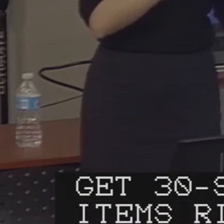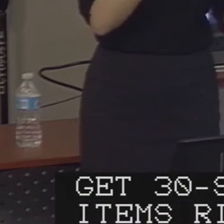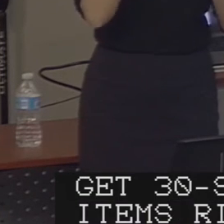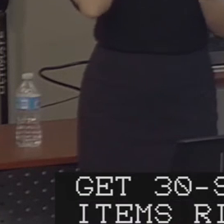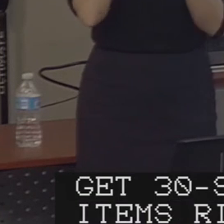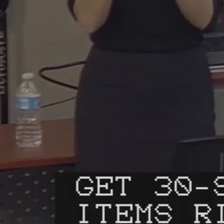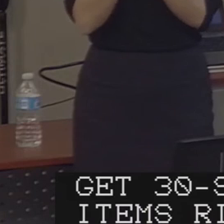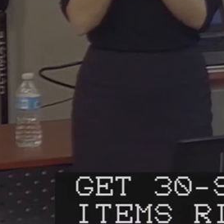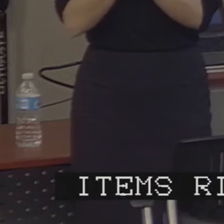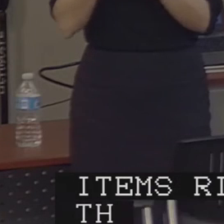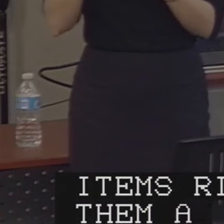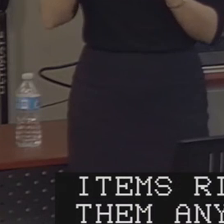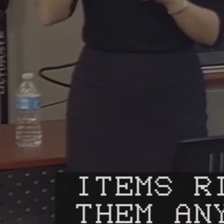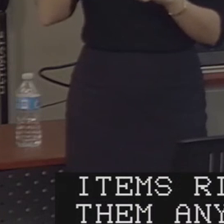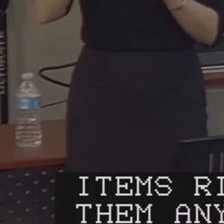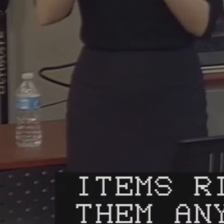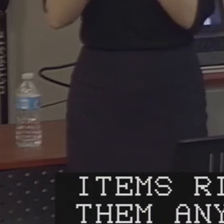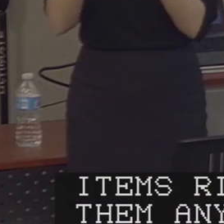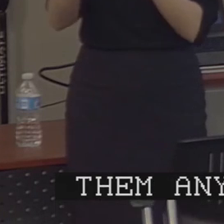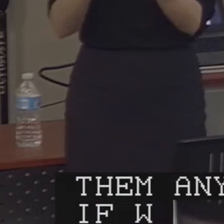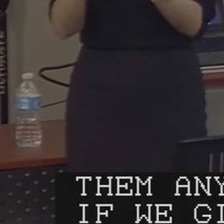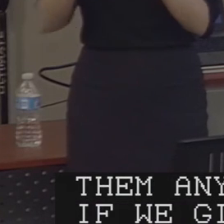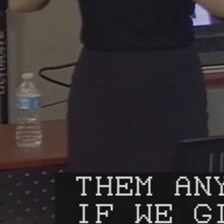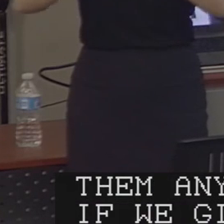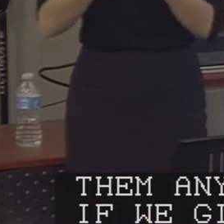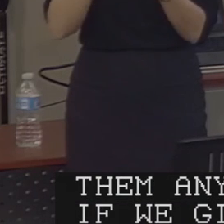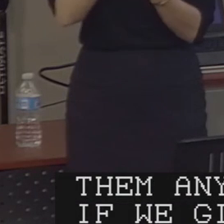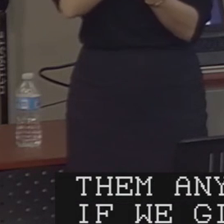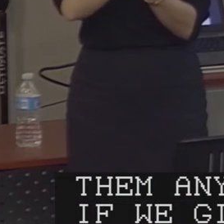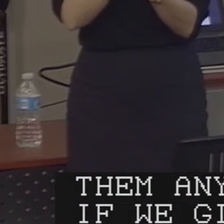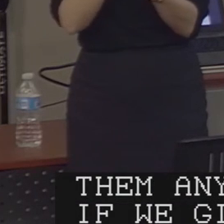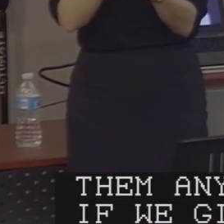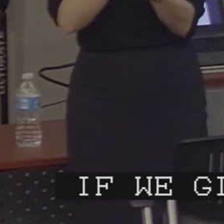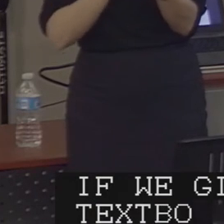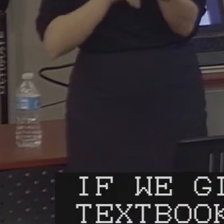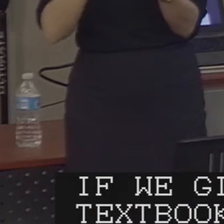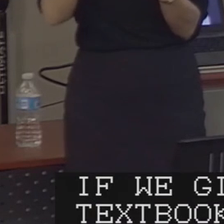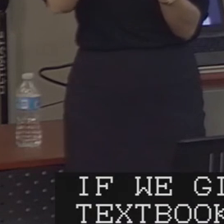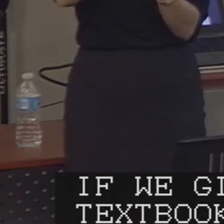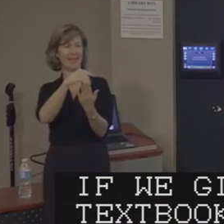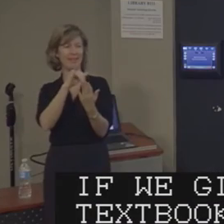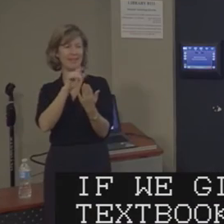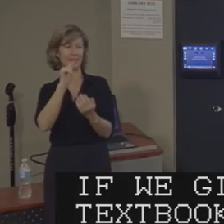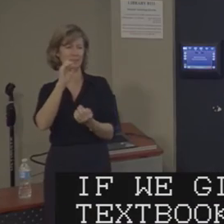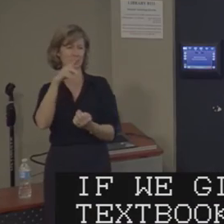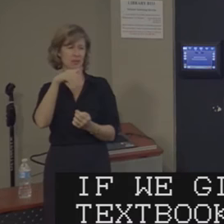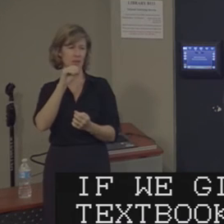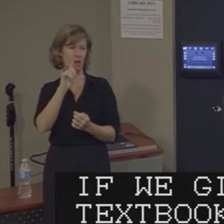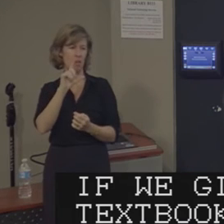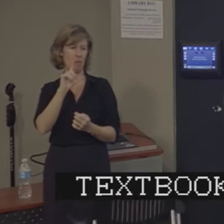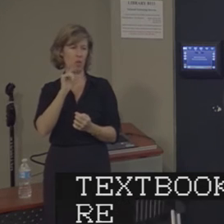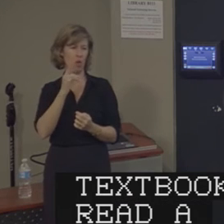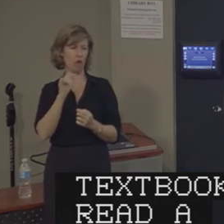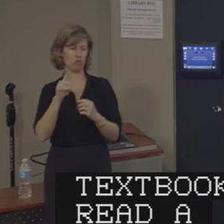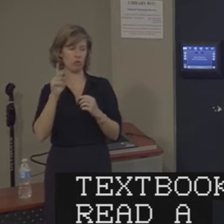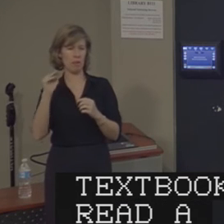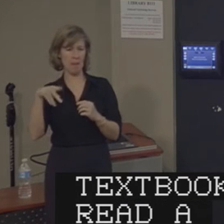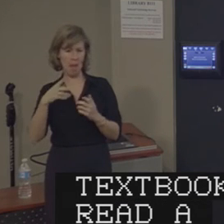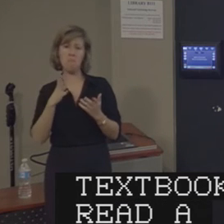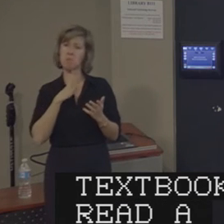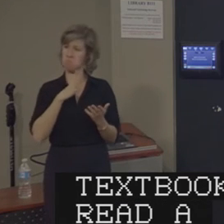description of how to read a topological map, they do a little better. The red is higher than the green, but they're still not doing very